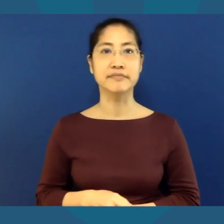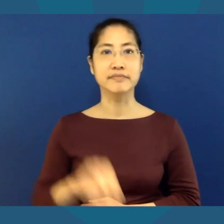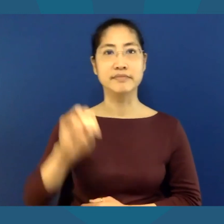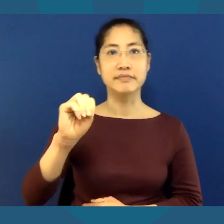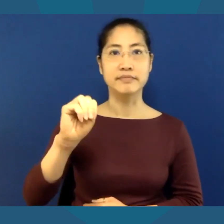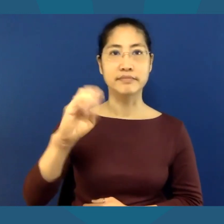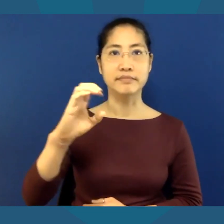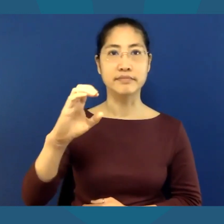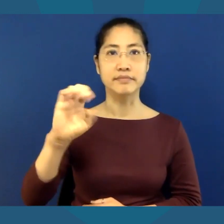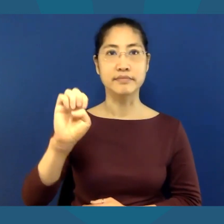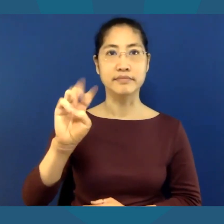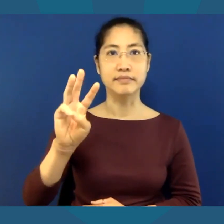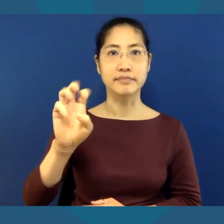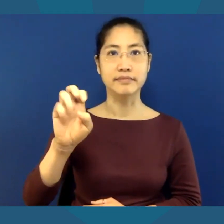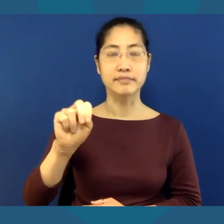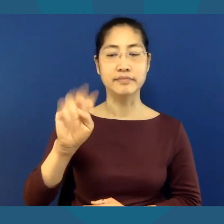Website,